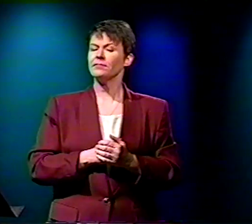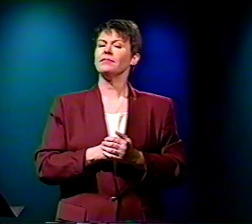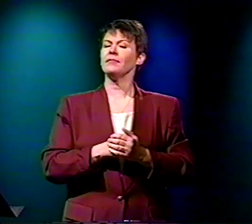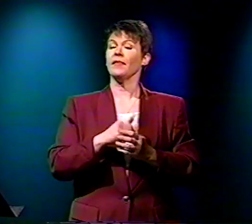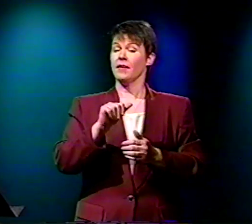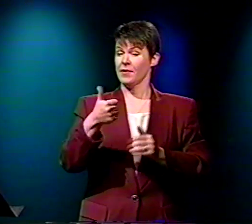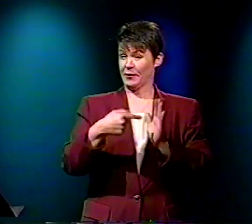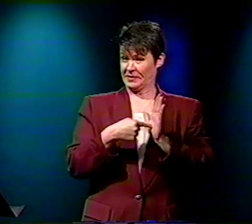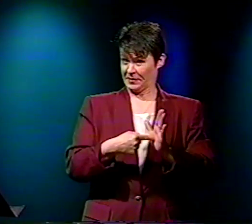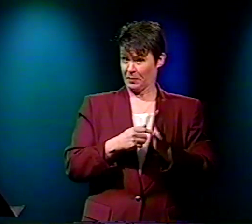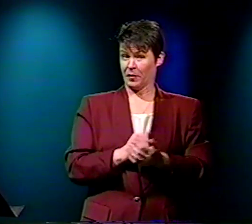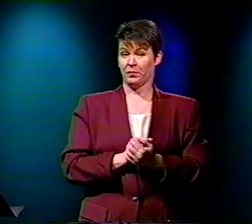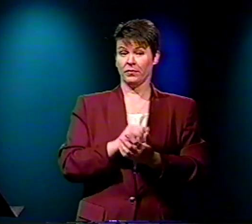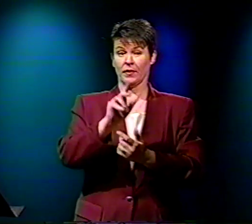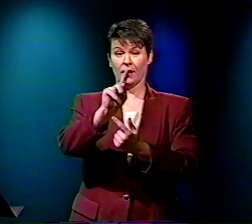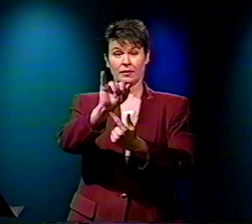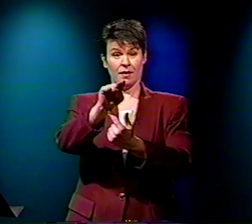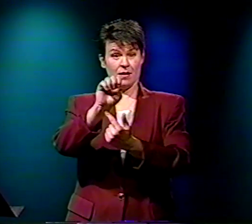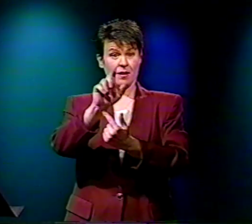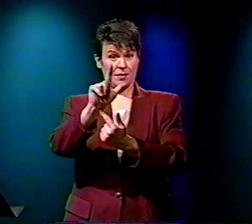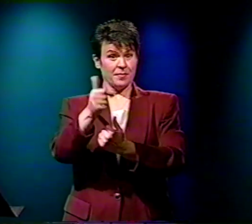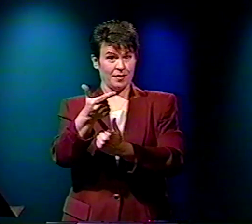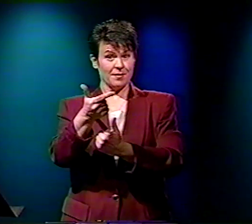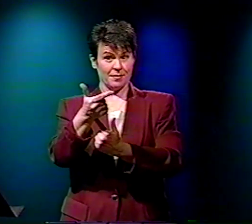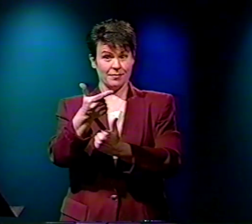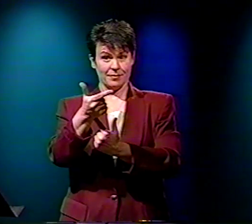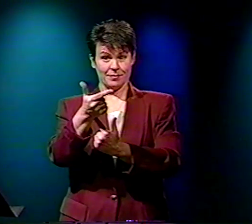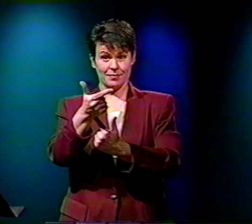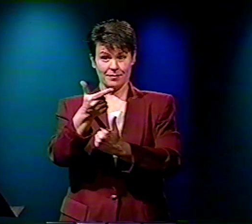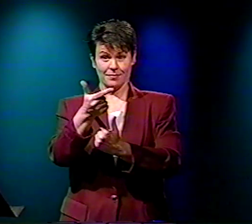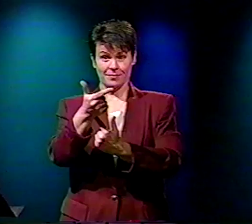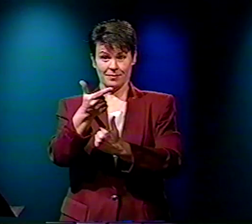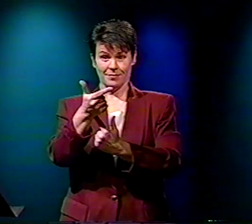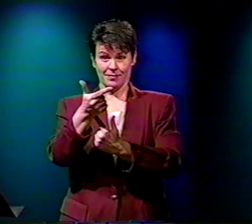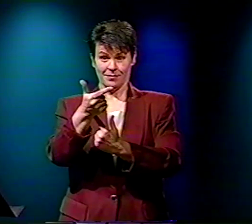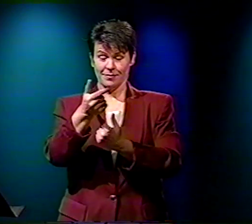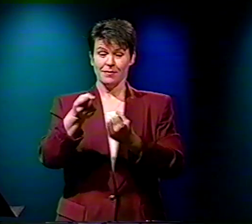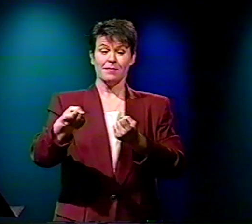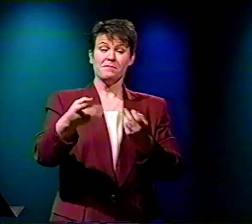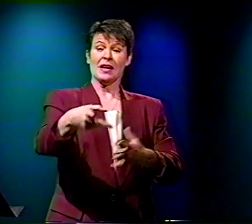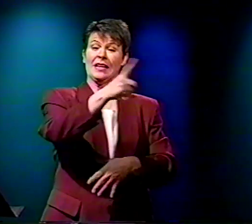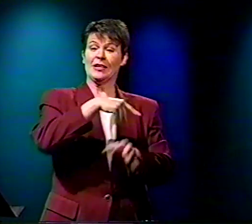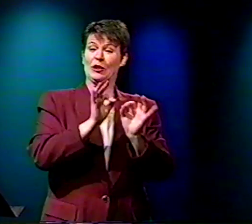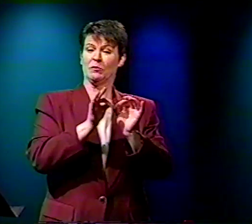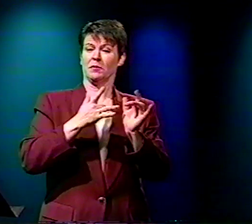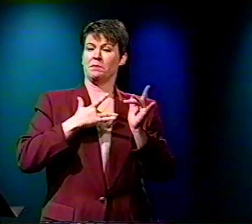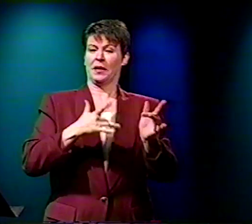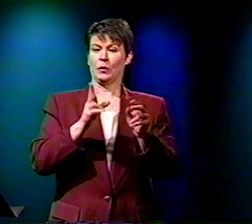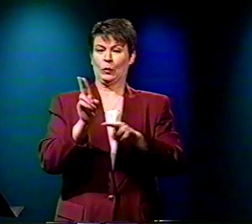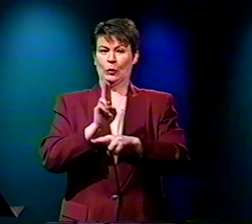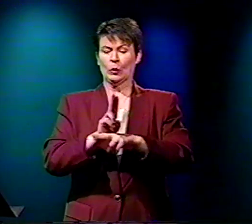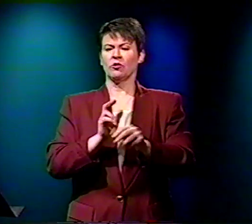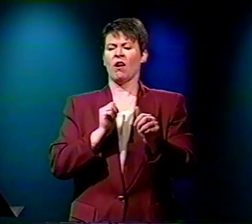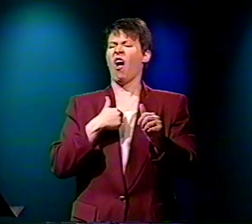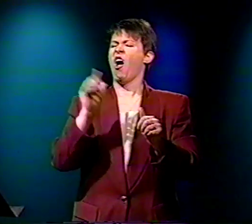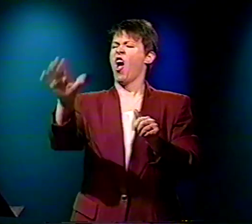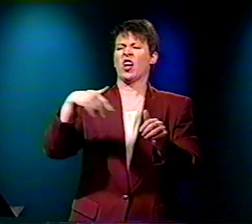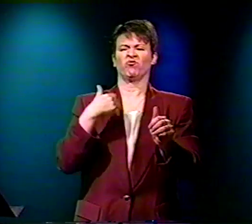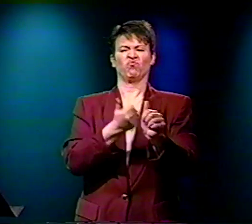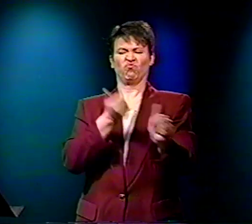feelings of anger when they don't understand. If we take a look at the concept of time lag, for example, many interpreters tend to use